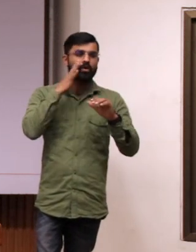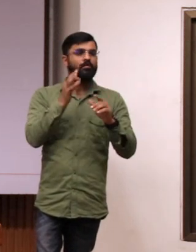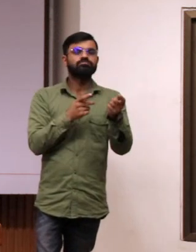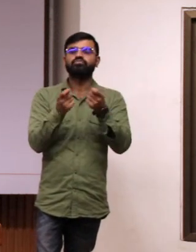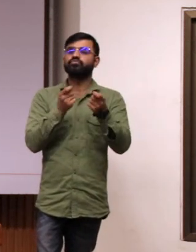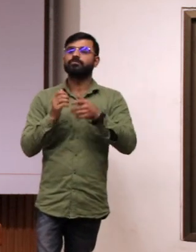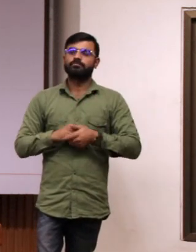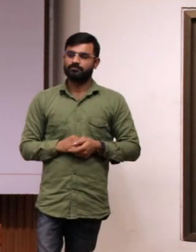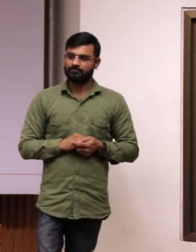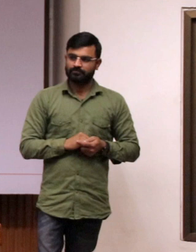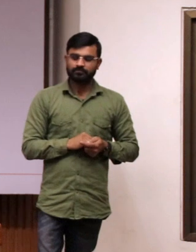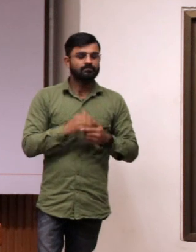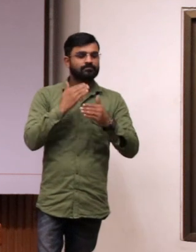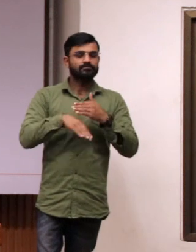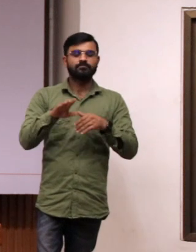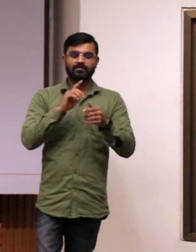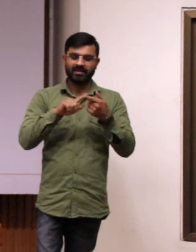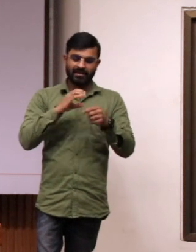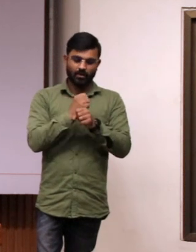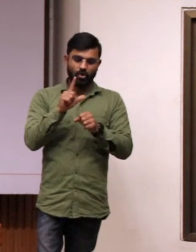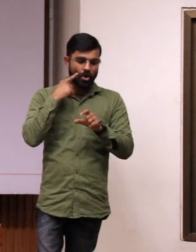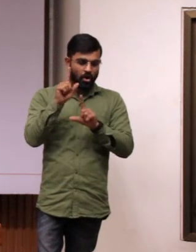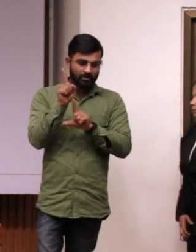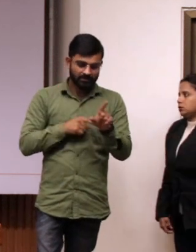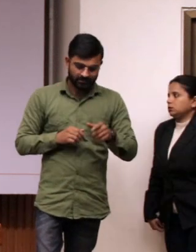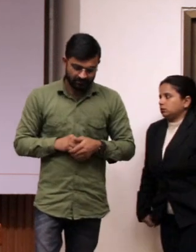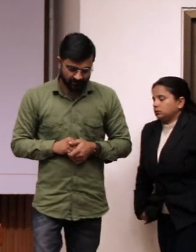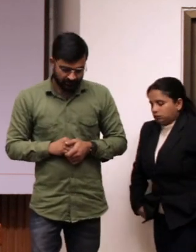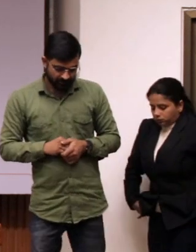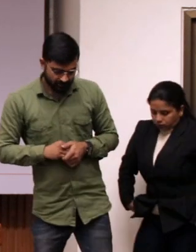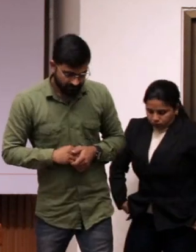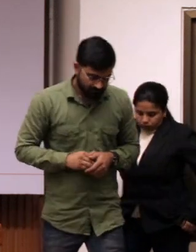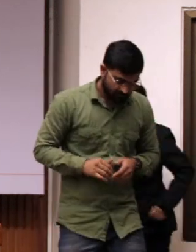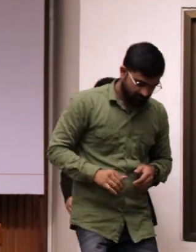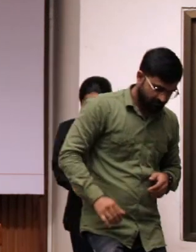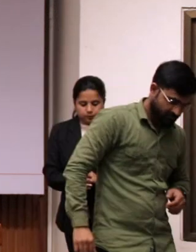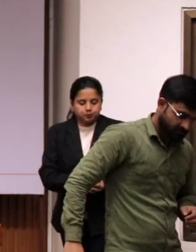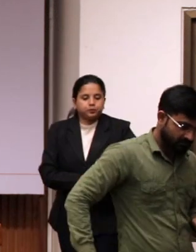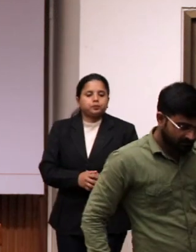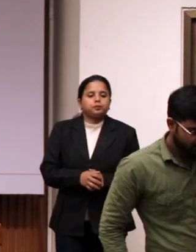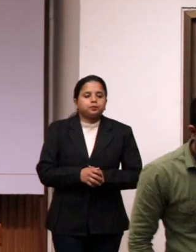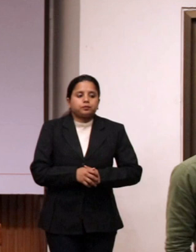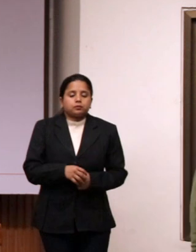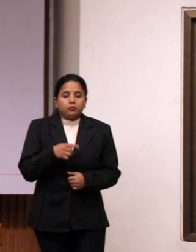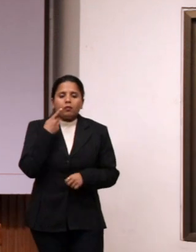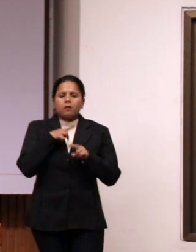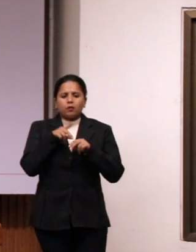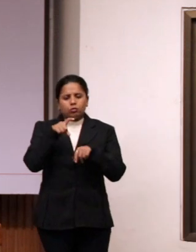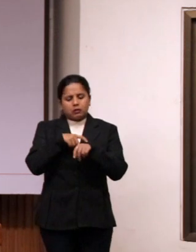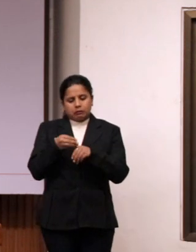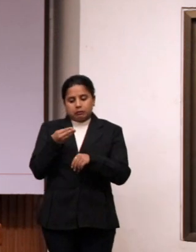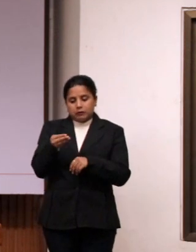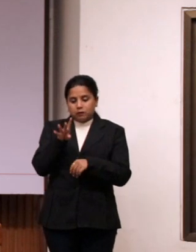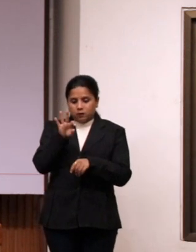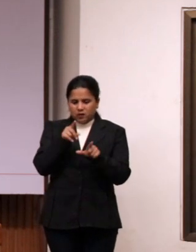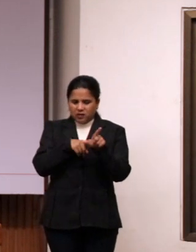role in ecology. And therefore, if you give time to succession, I don't know, 40,000 years for